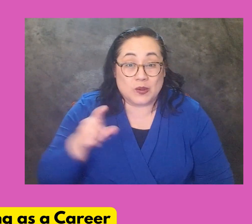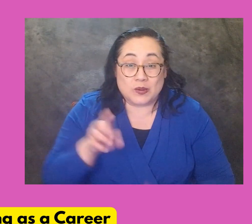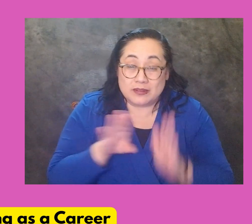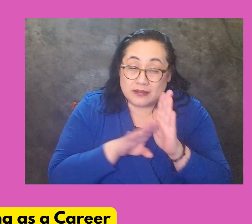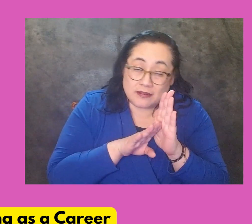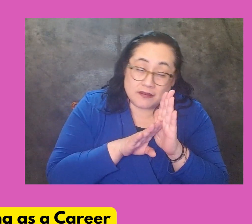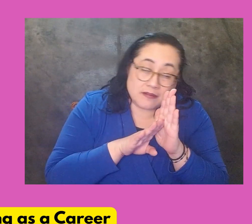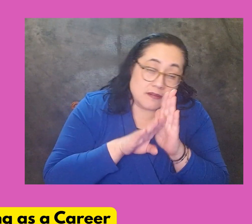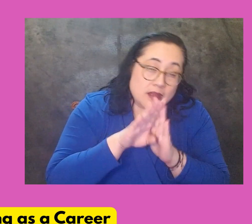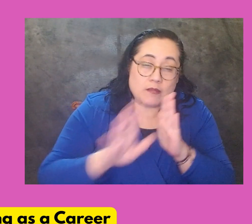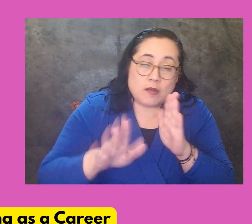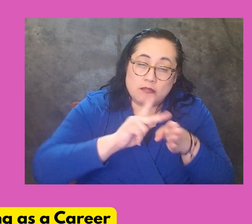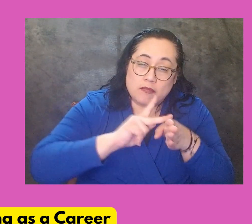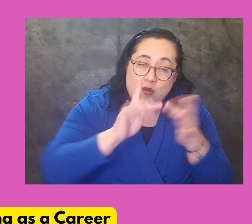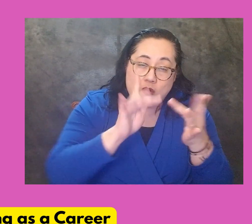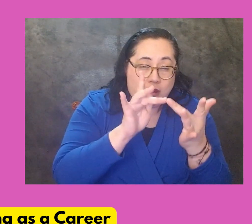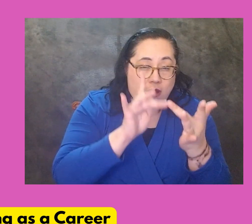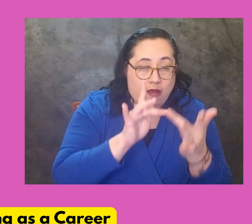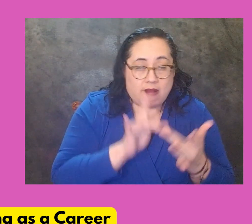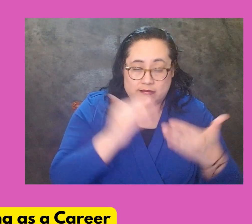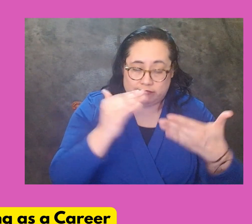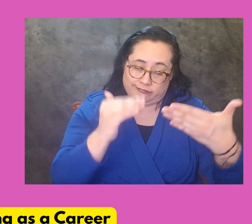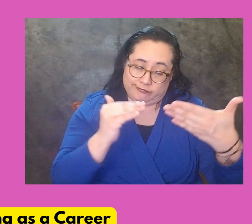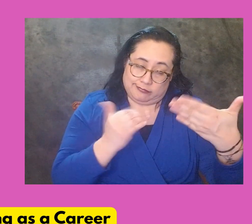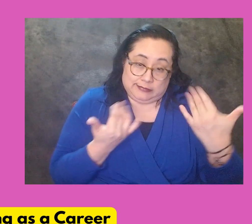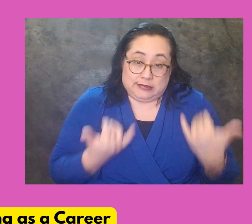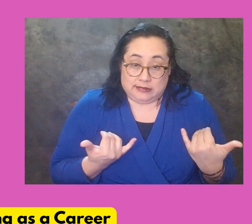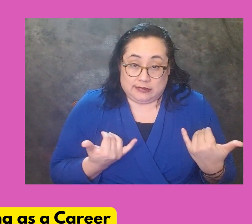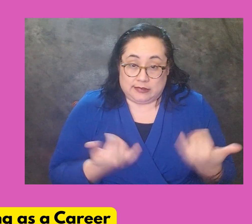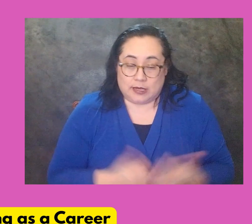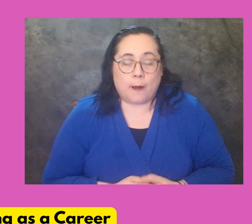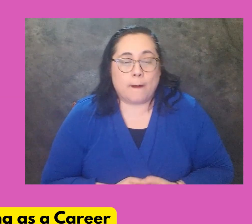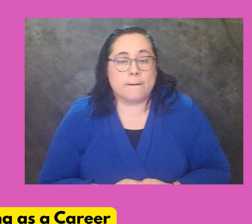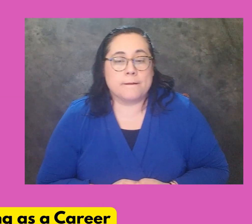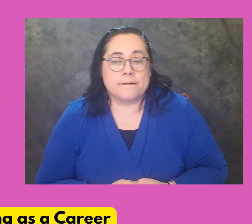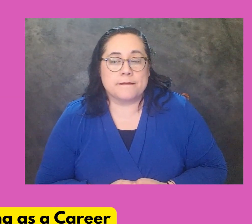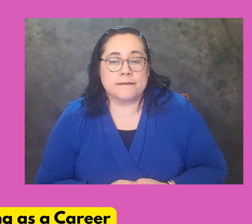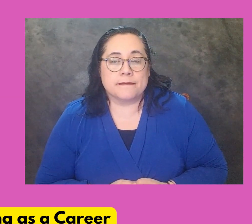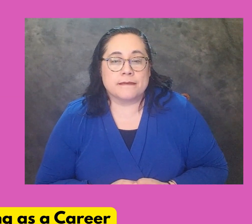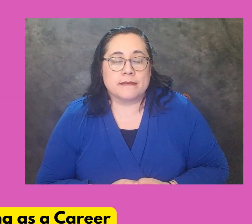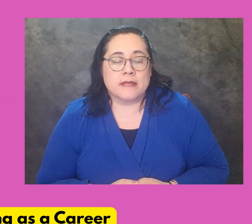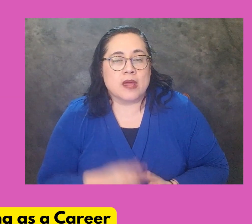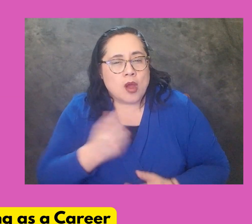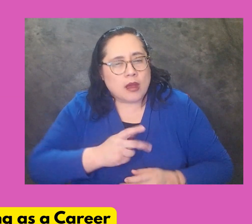you should be working on developing your professional contacts now.